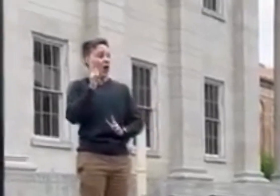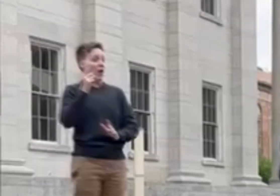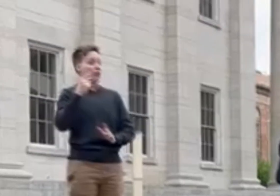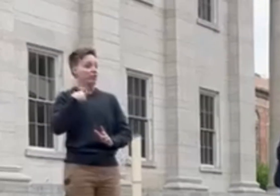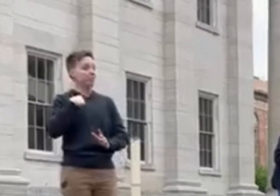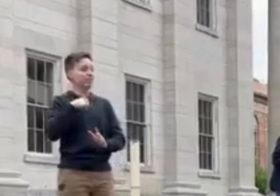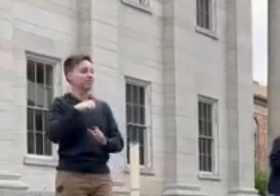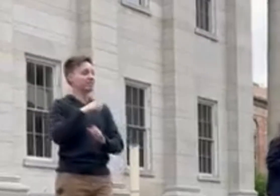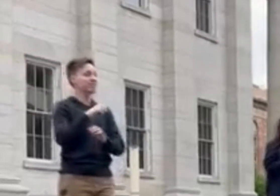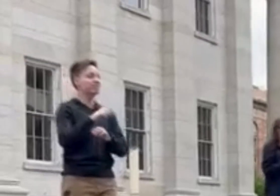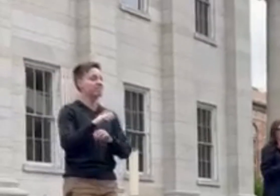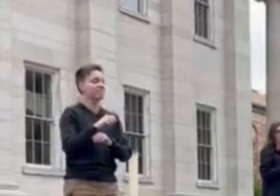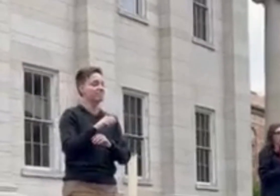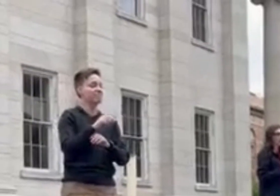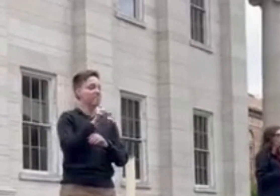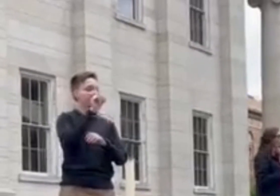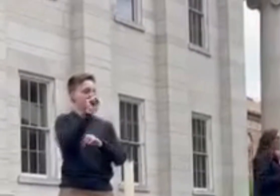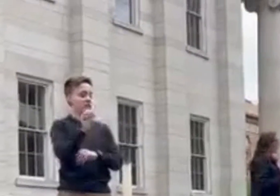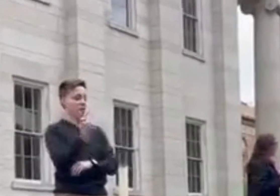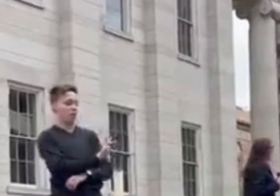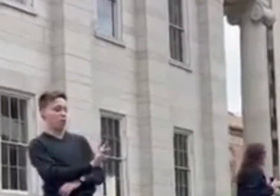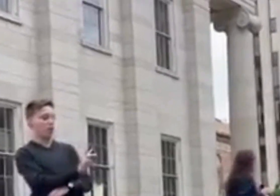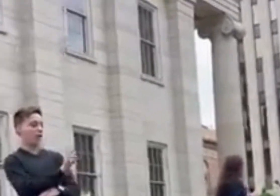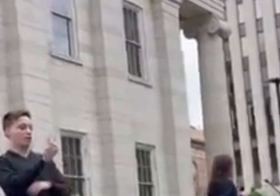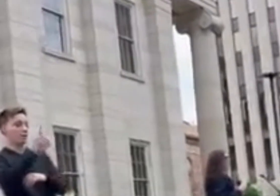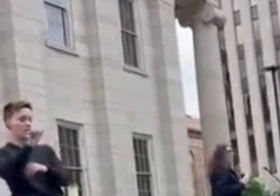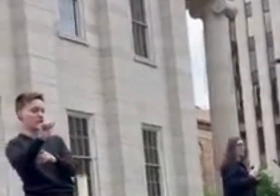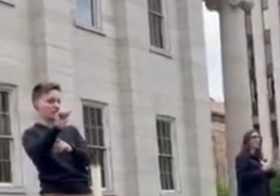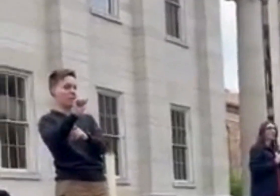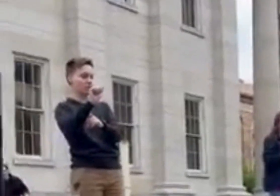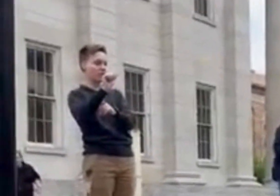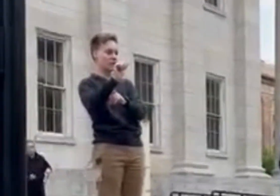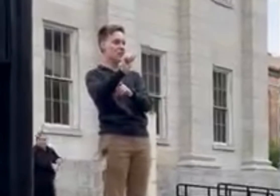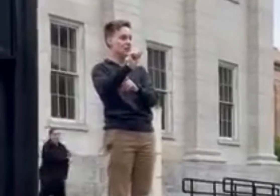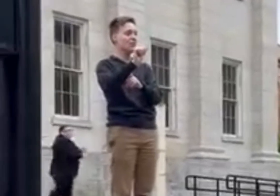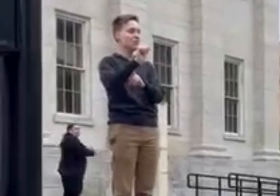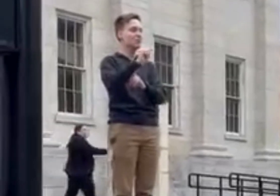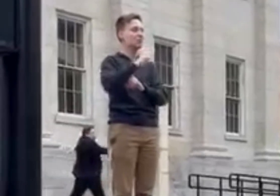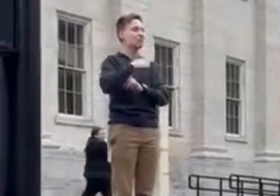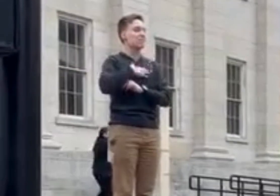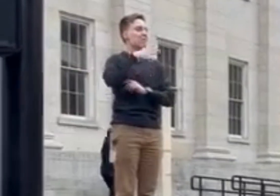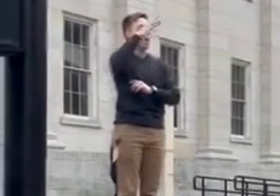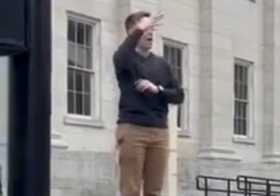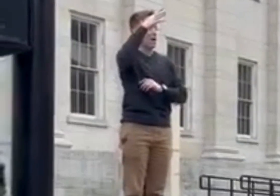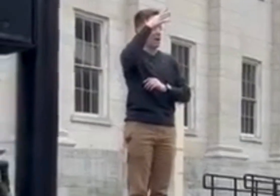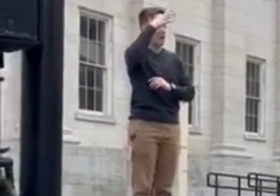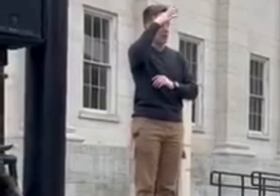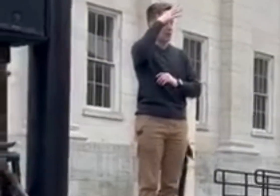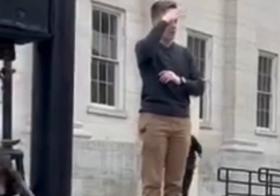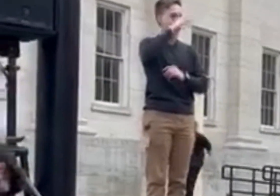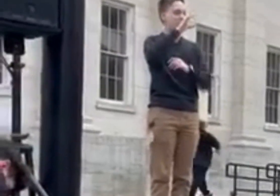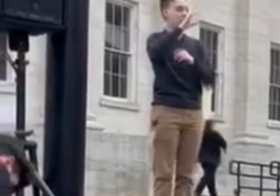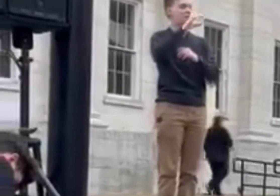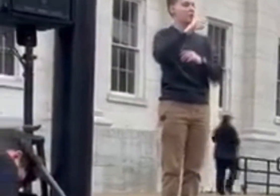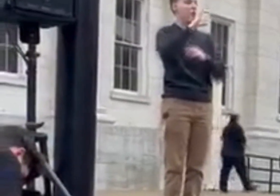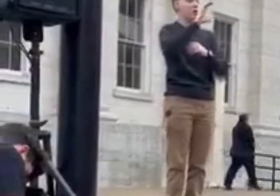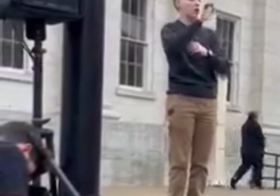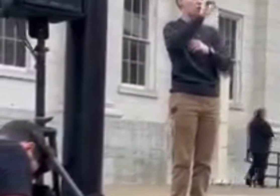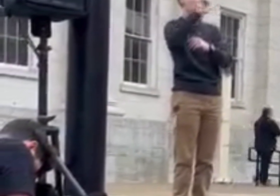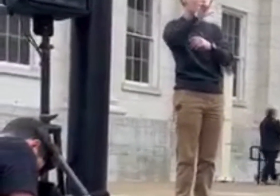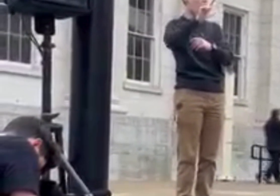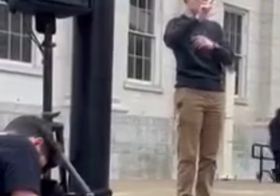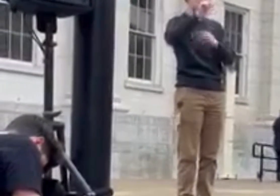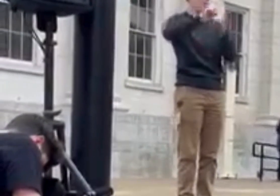of southwestern Virginia. I am the daughter of a coal miner, the granddaughter of a coal miner,